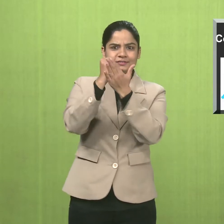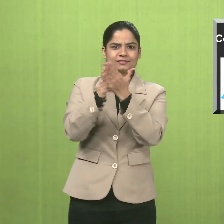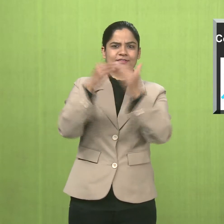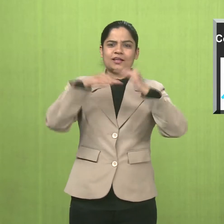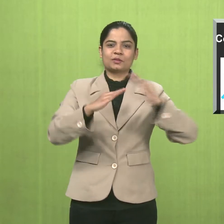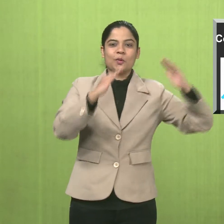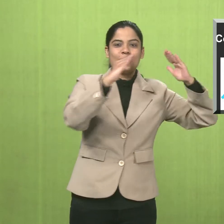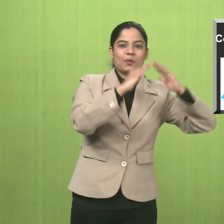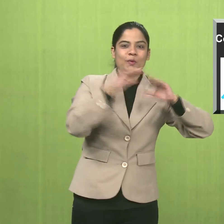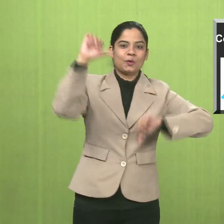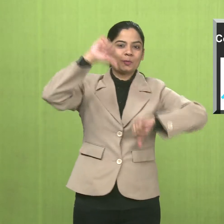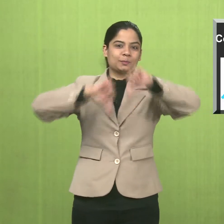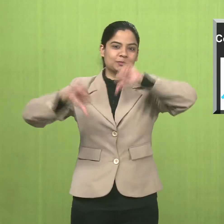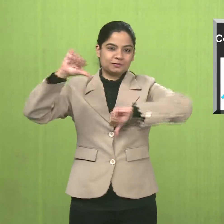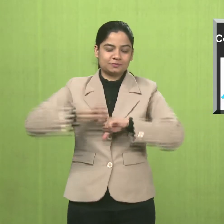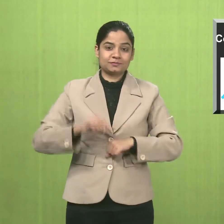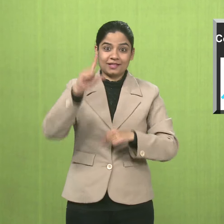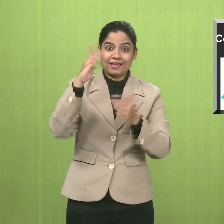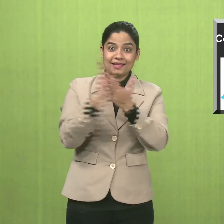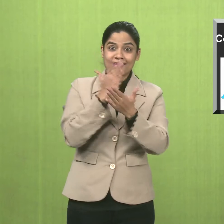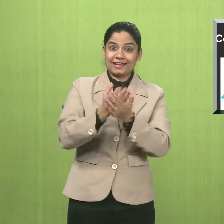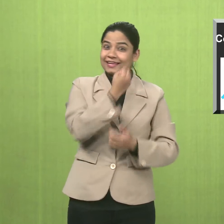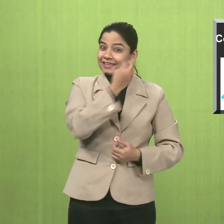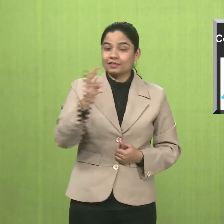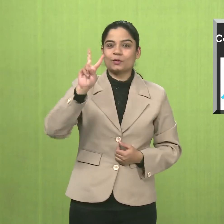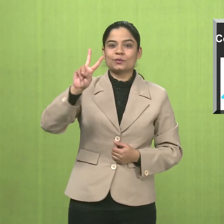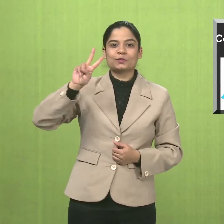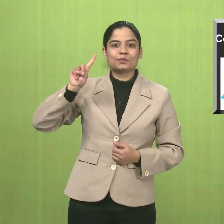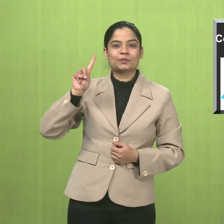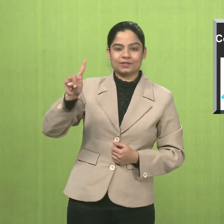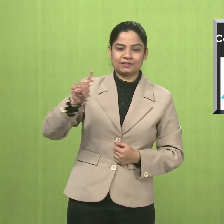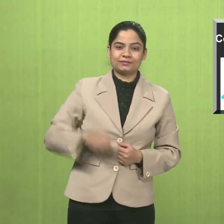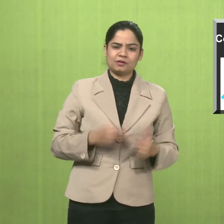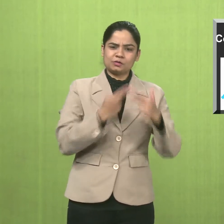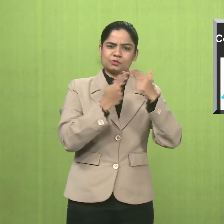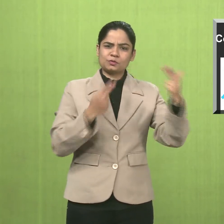The subject is Home Science, lesson number 21,